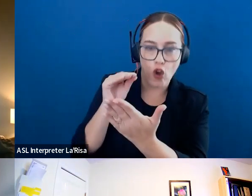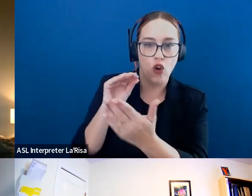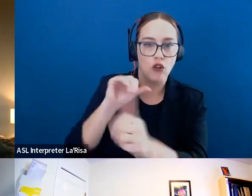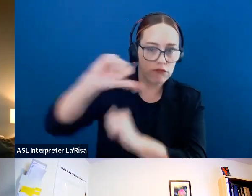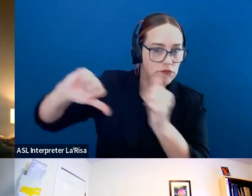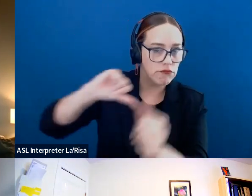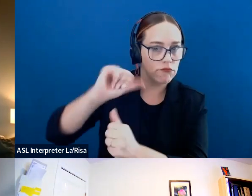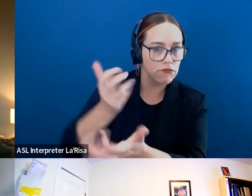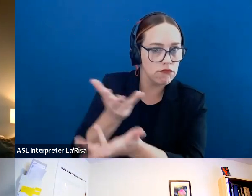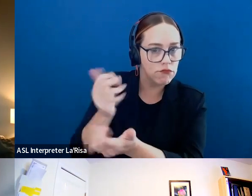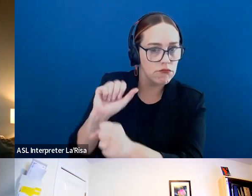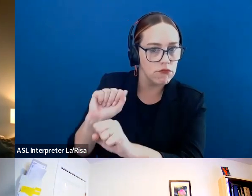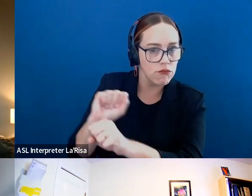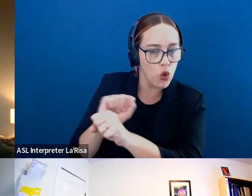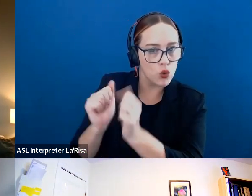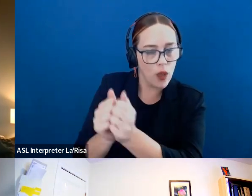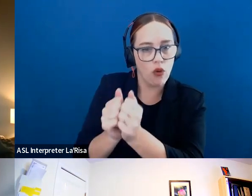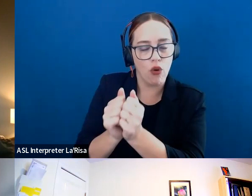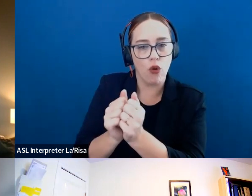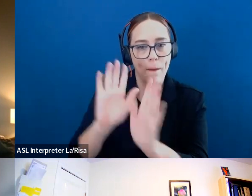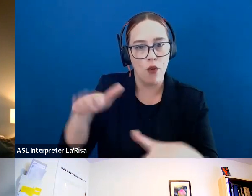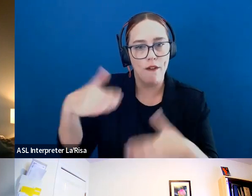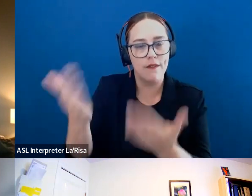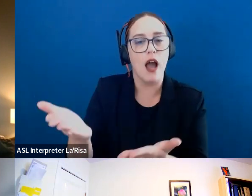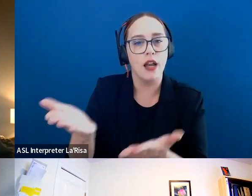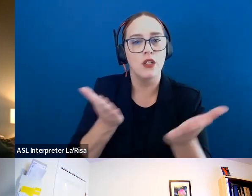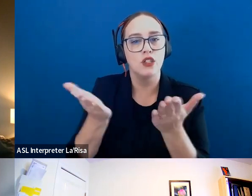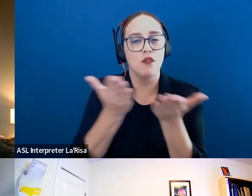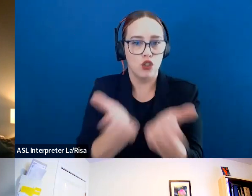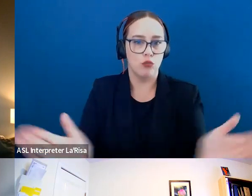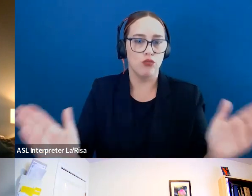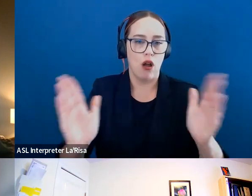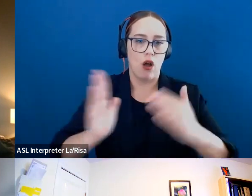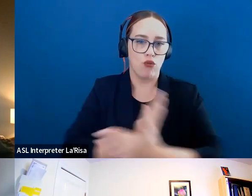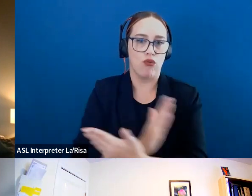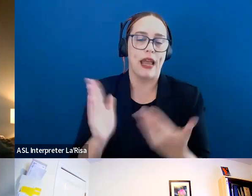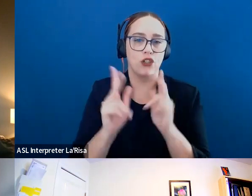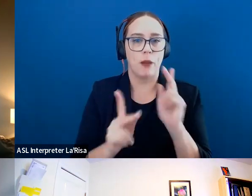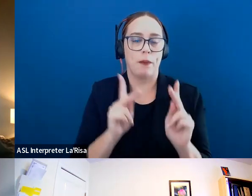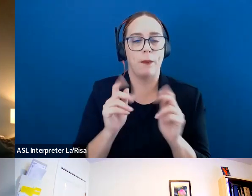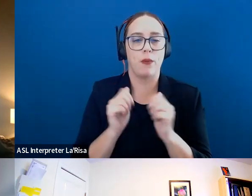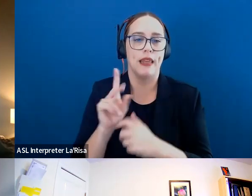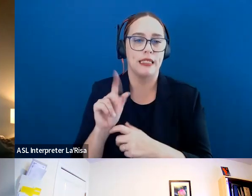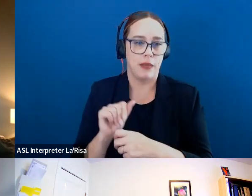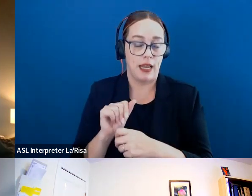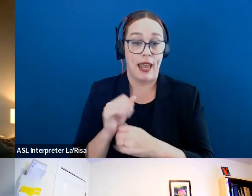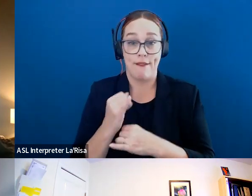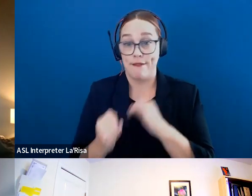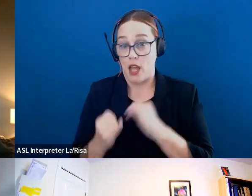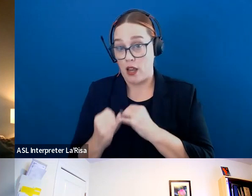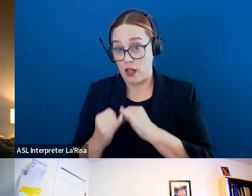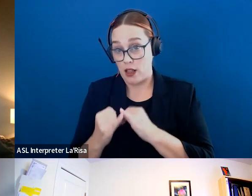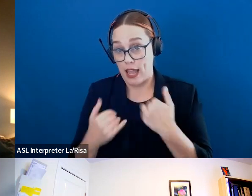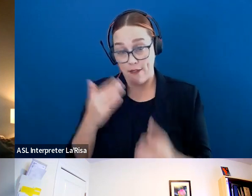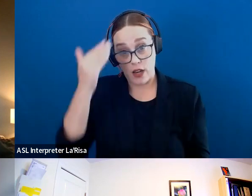with them, to help provide services to a broad range of people with disabilities. And finally, and very importantly, they have knowledge